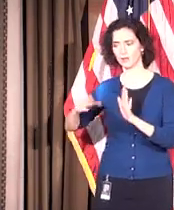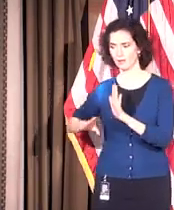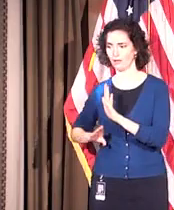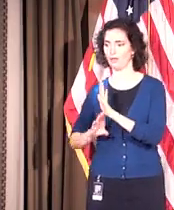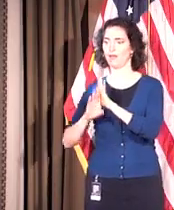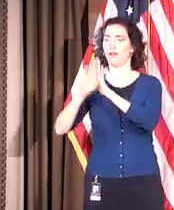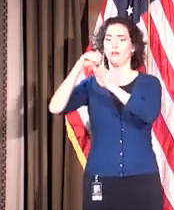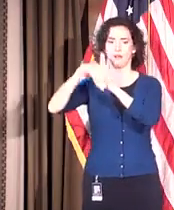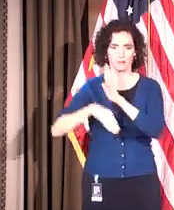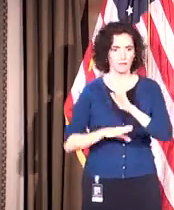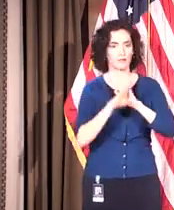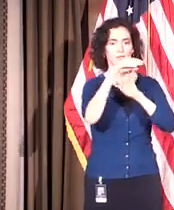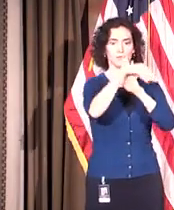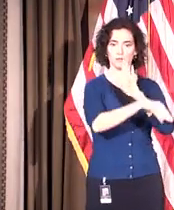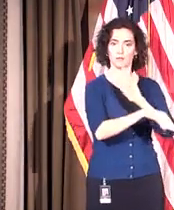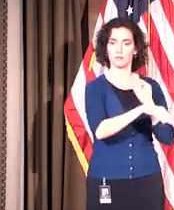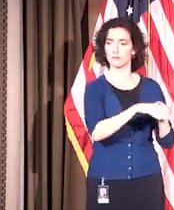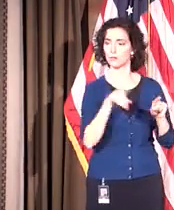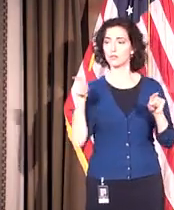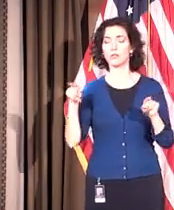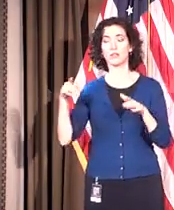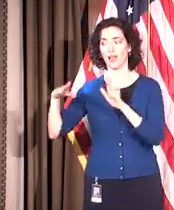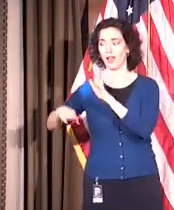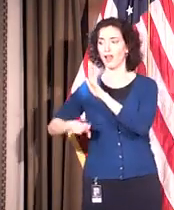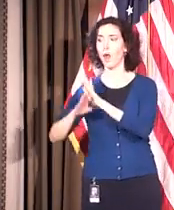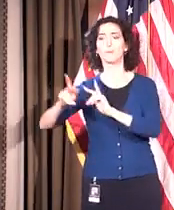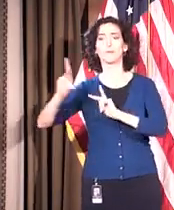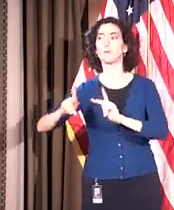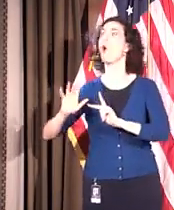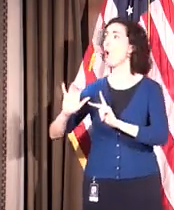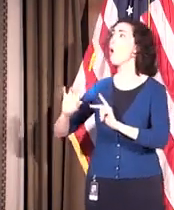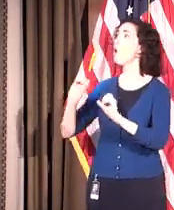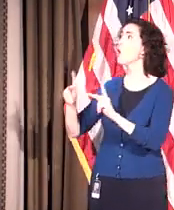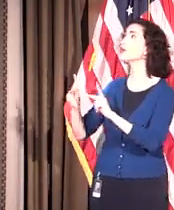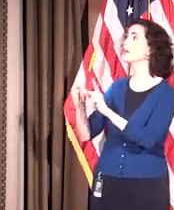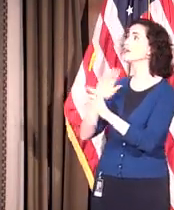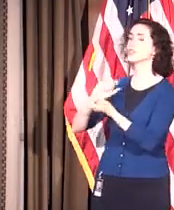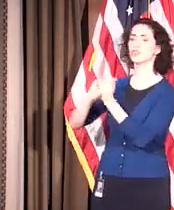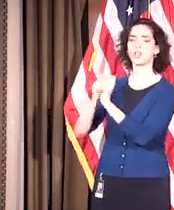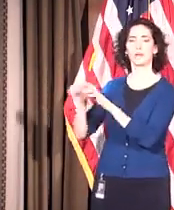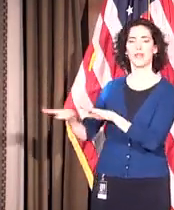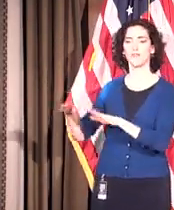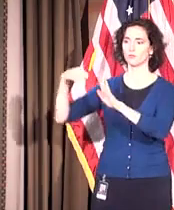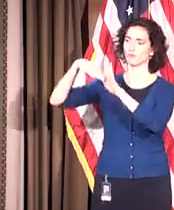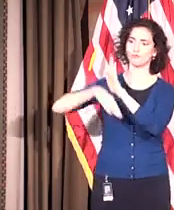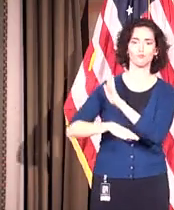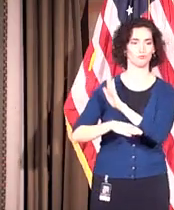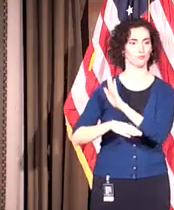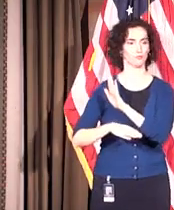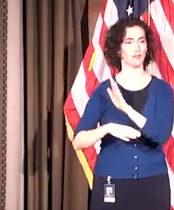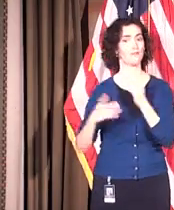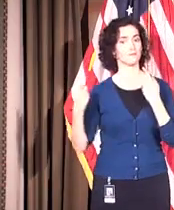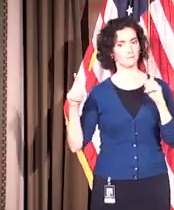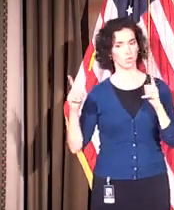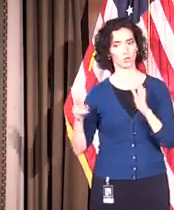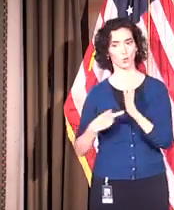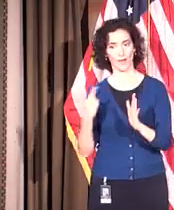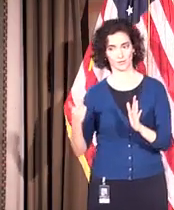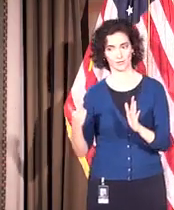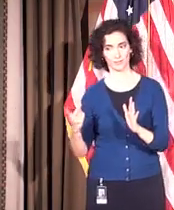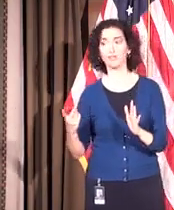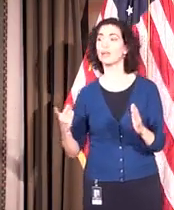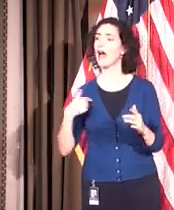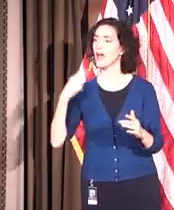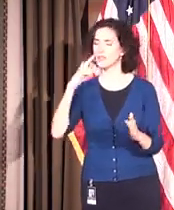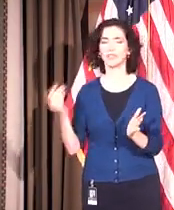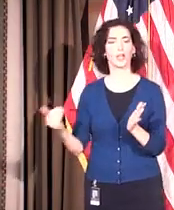well. And I'm hopeful, I'm optimistic. I believe we will do that again. But whether we actually have to go backwards will be in